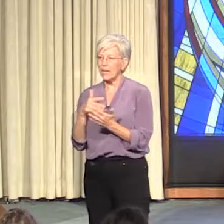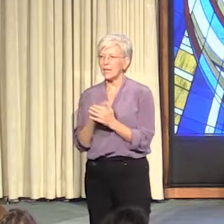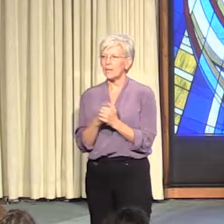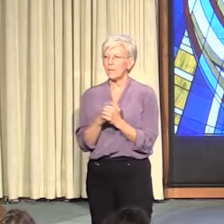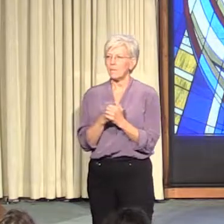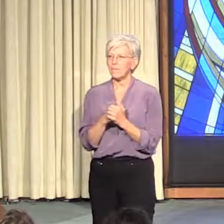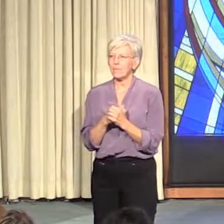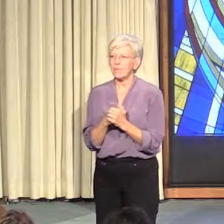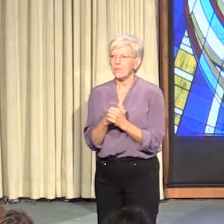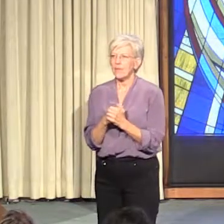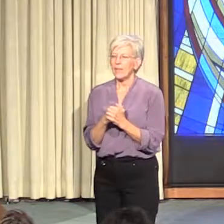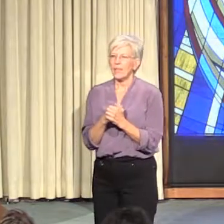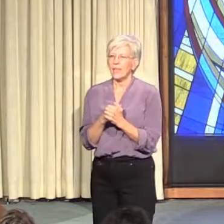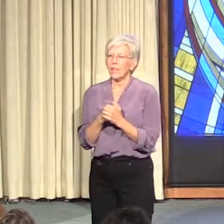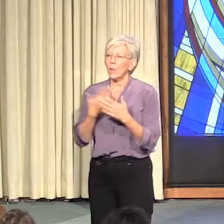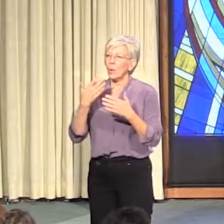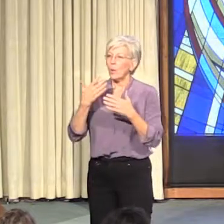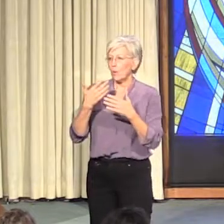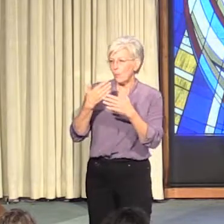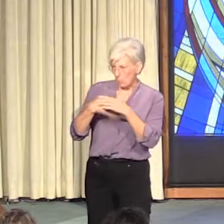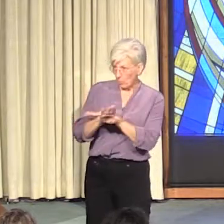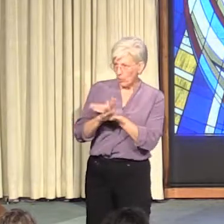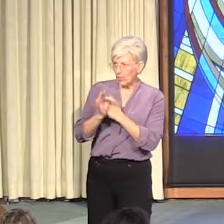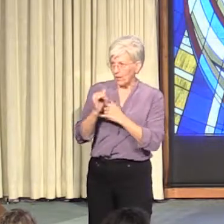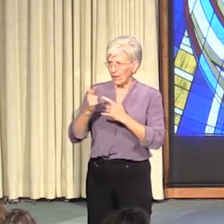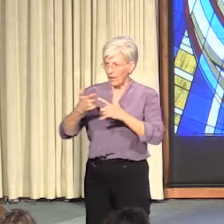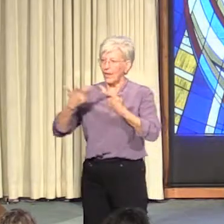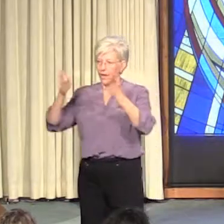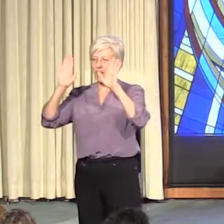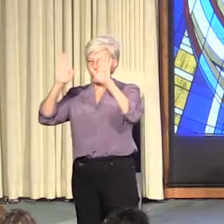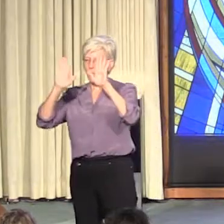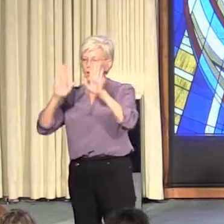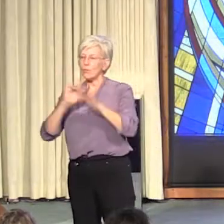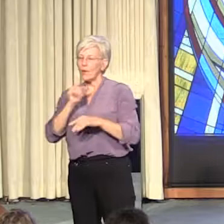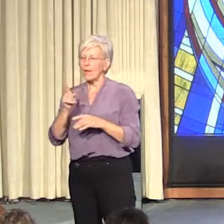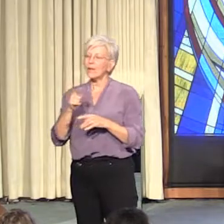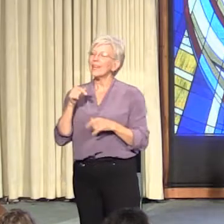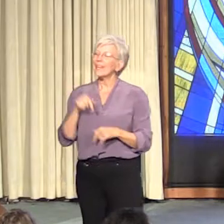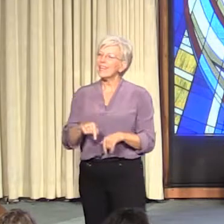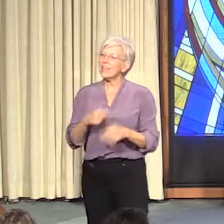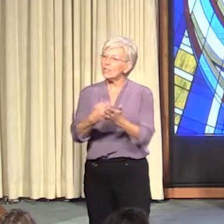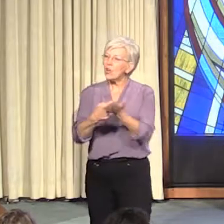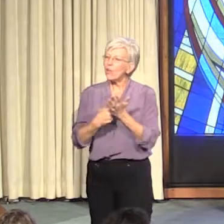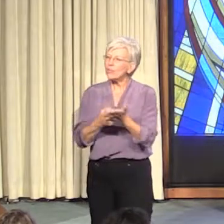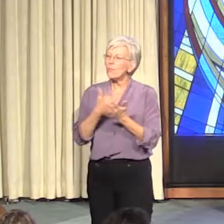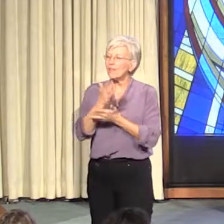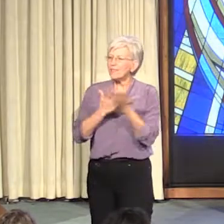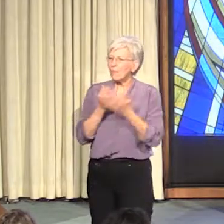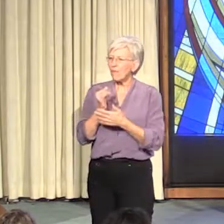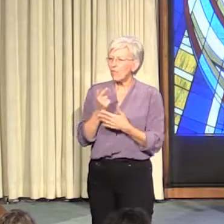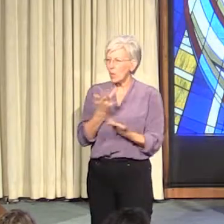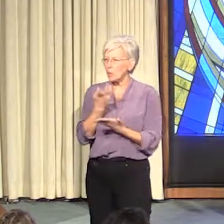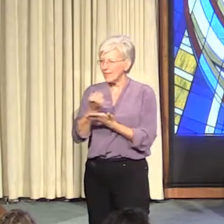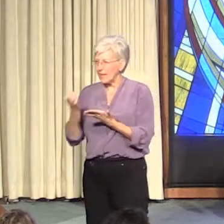on Sunday for these past few weeks, in Birthing a Greater Reality, talks about some of those elements. He talks